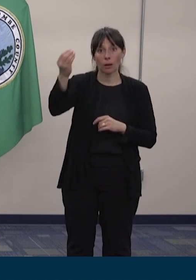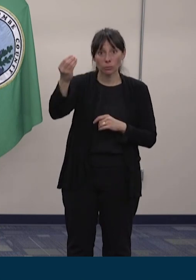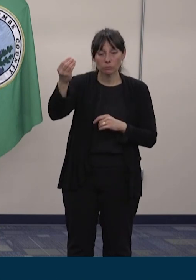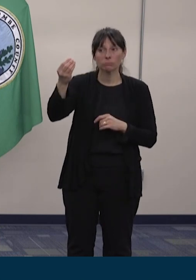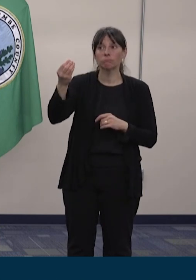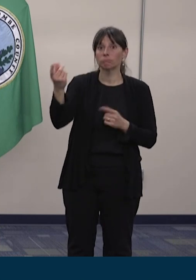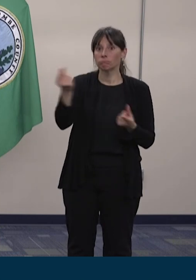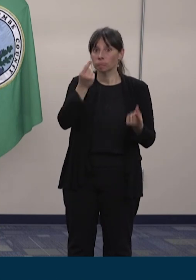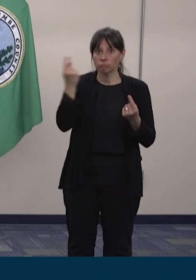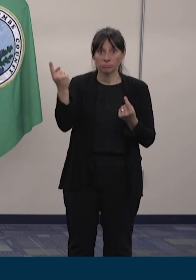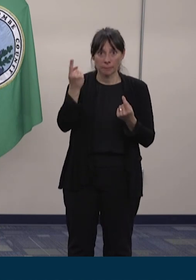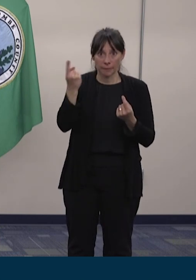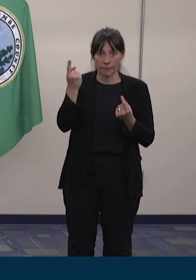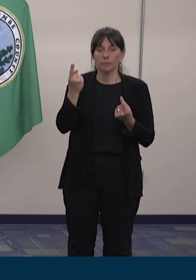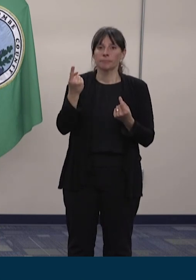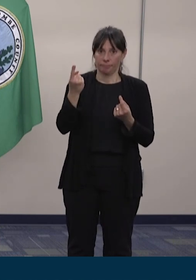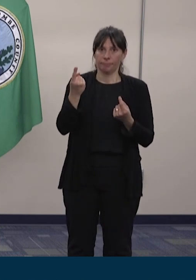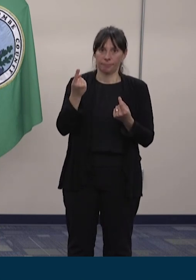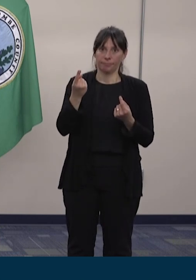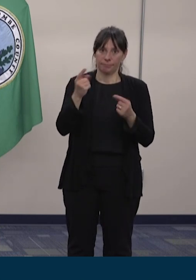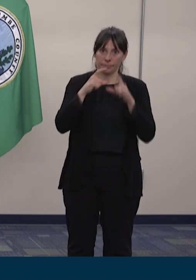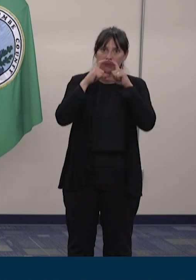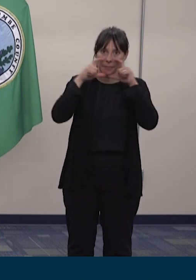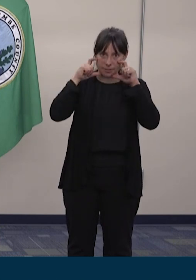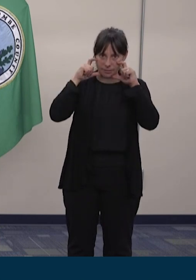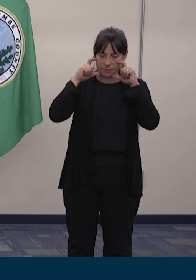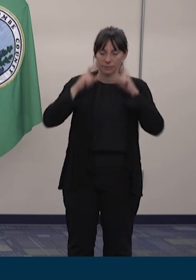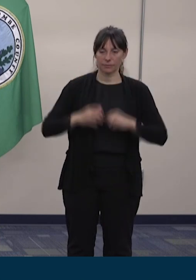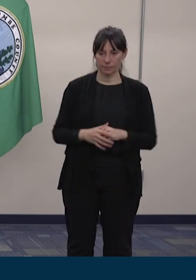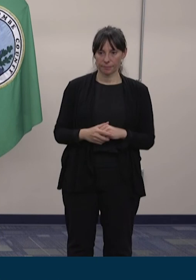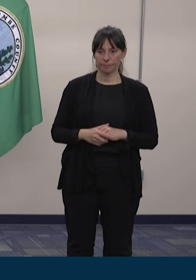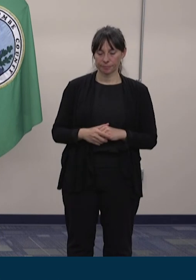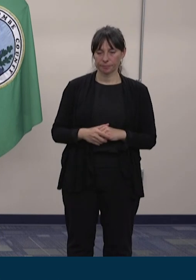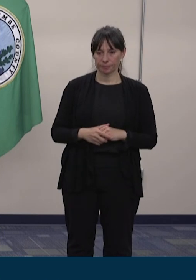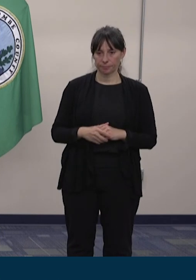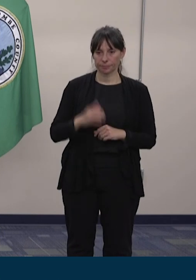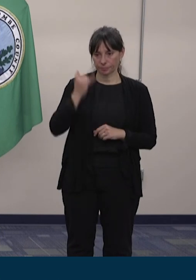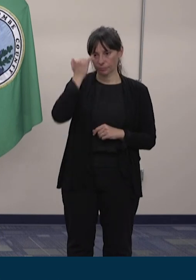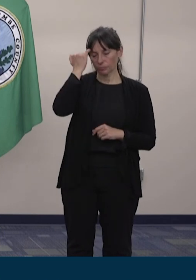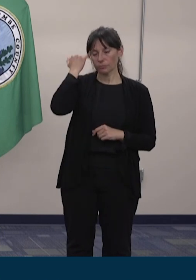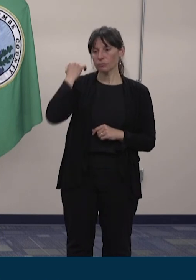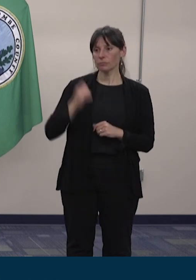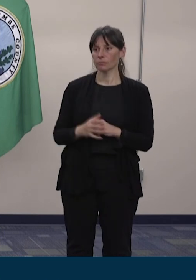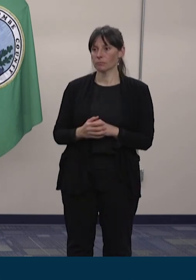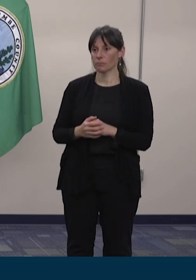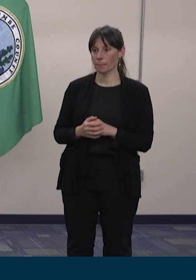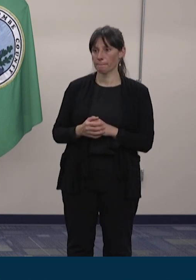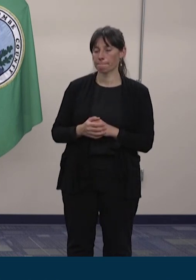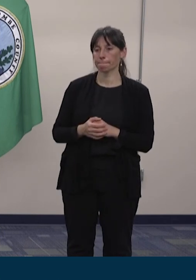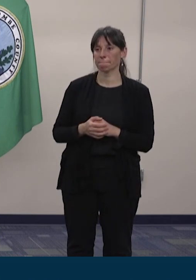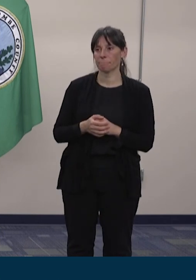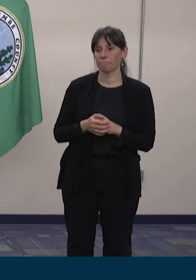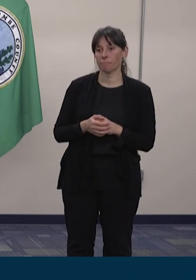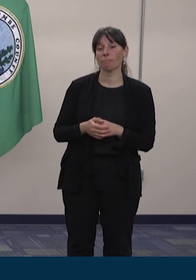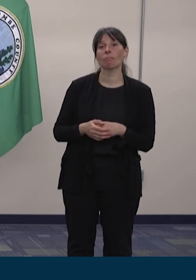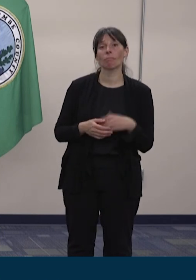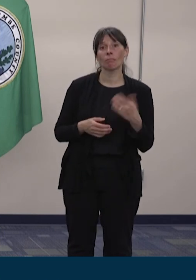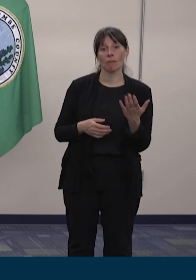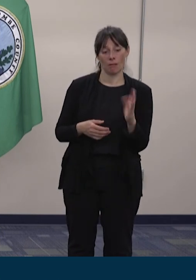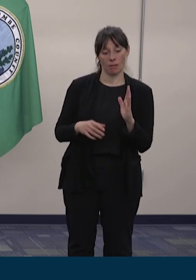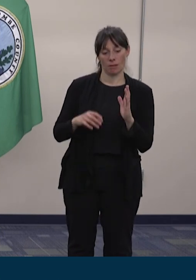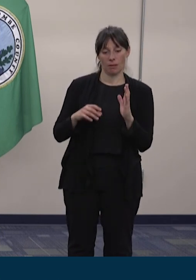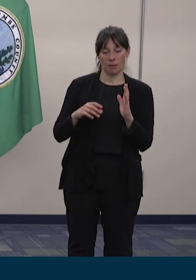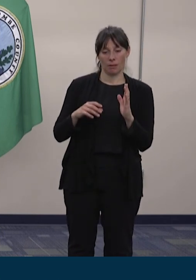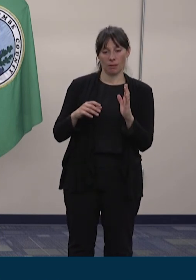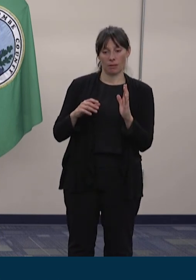las cubiertas de la cara en In los the lugares latest version públicos. of this order, La we also versión took out some más sections that have since been actualizada covered